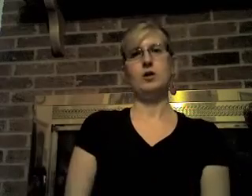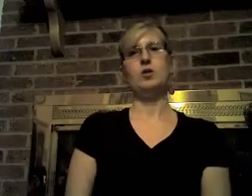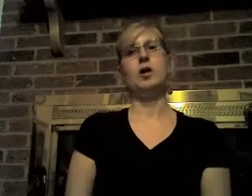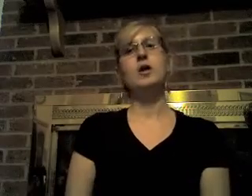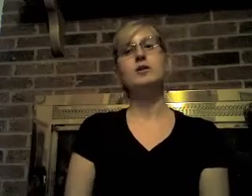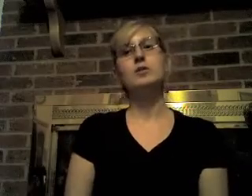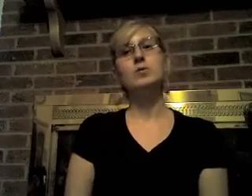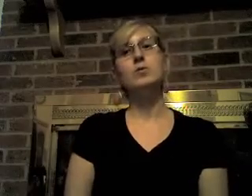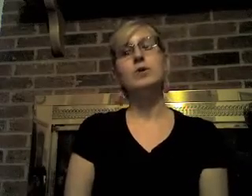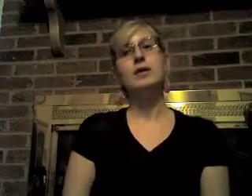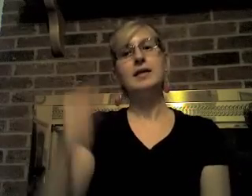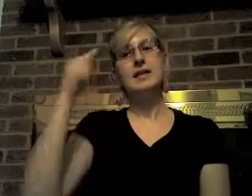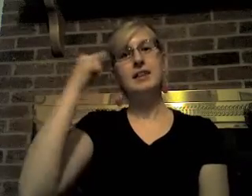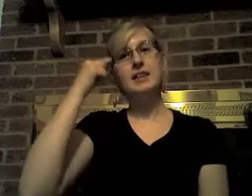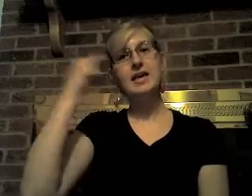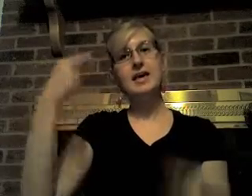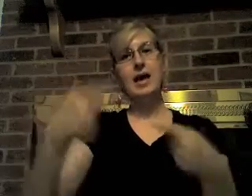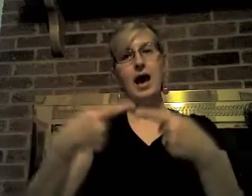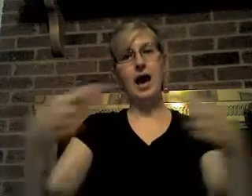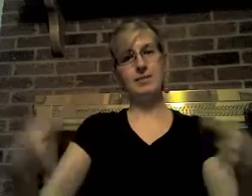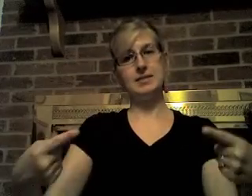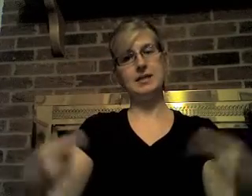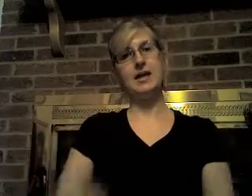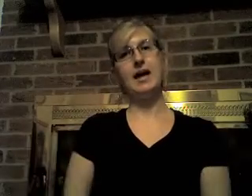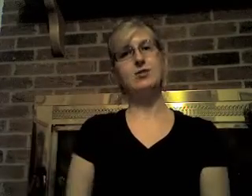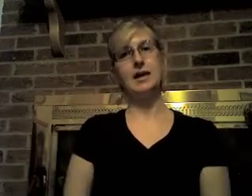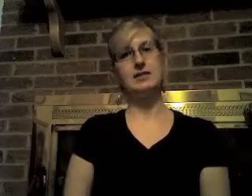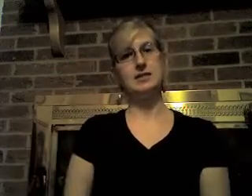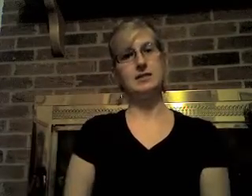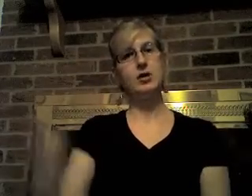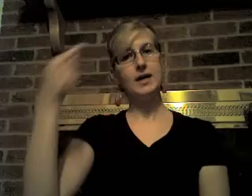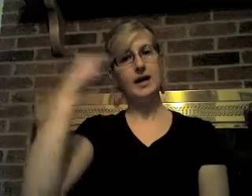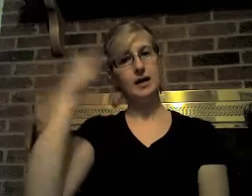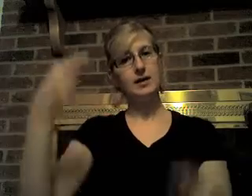You can also do think opposite and you get disagree.